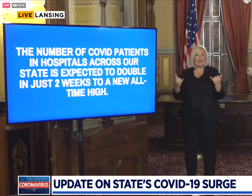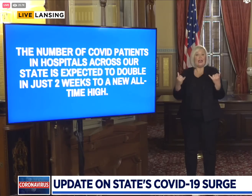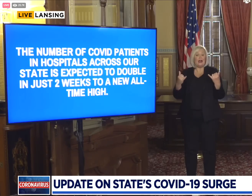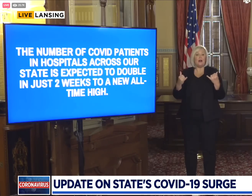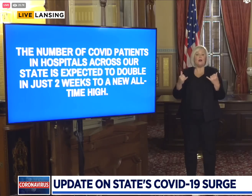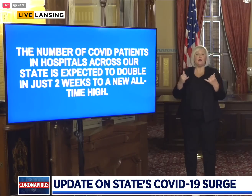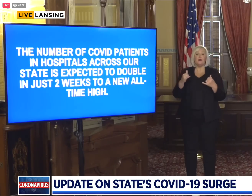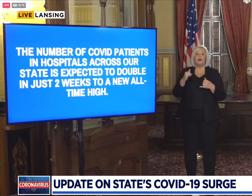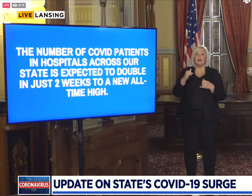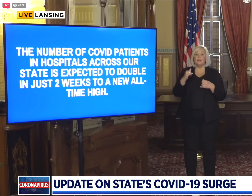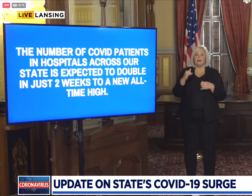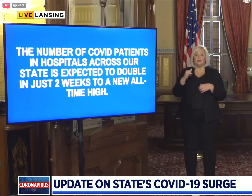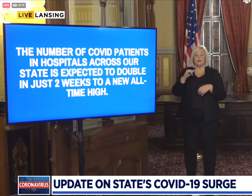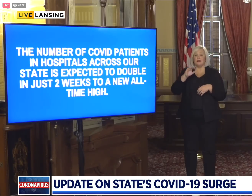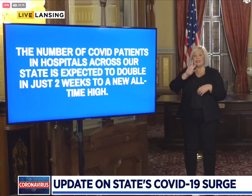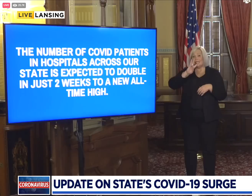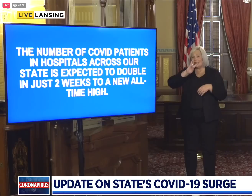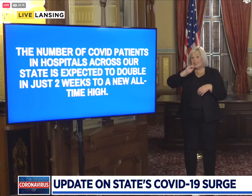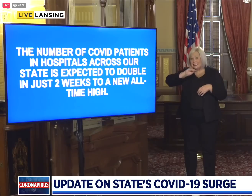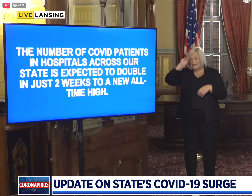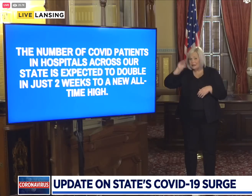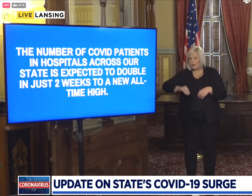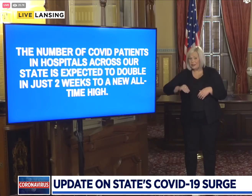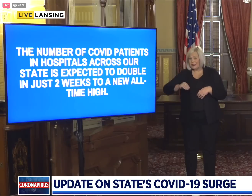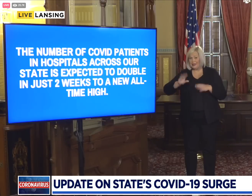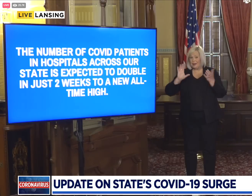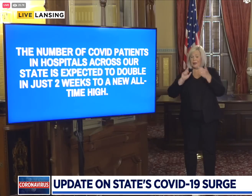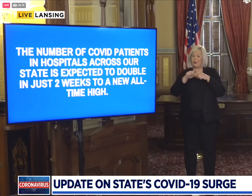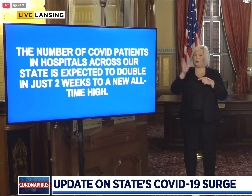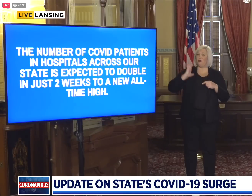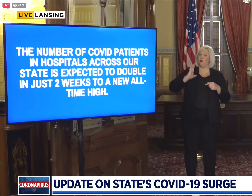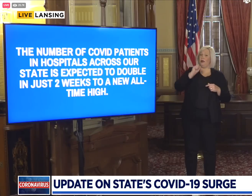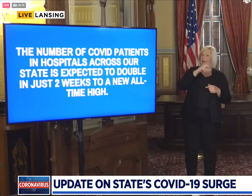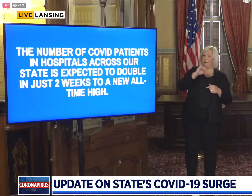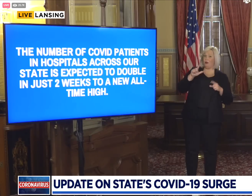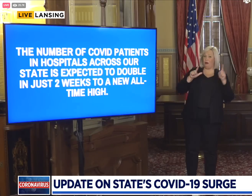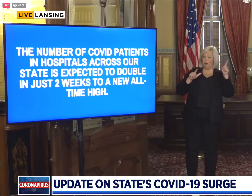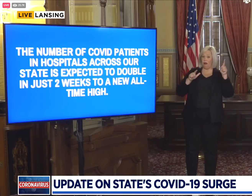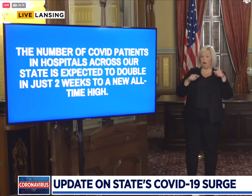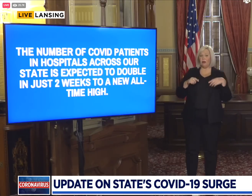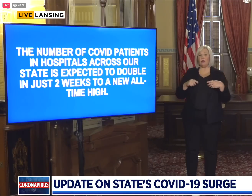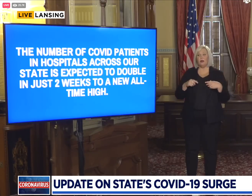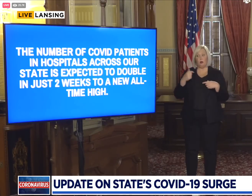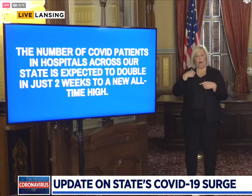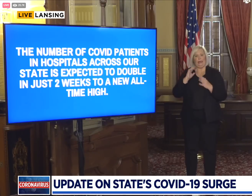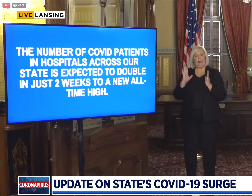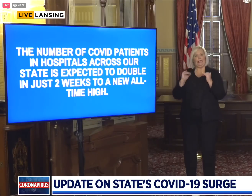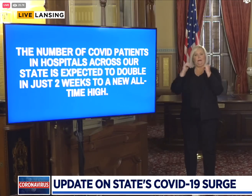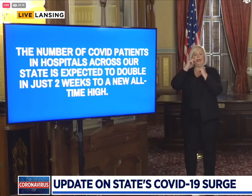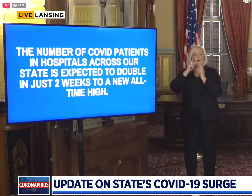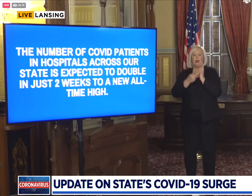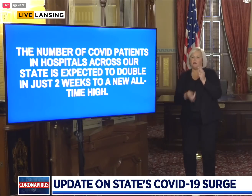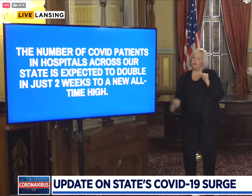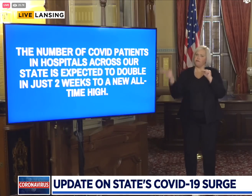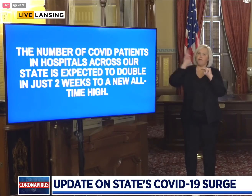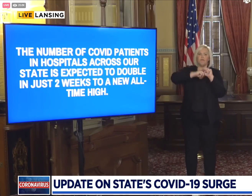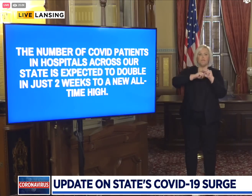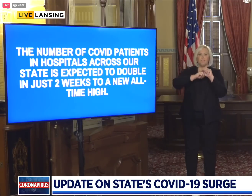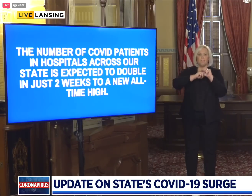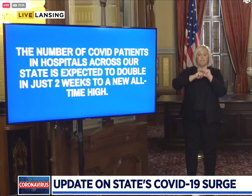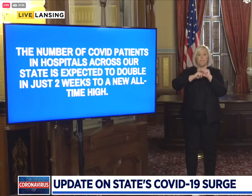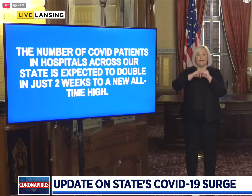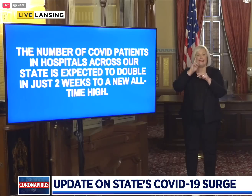at 60% of the April peak, and the patient count is expected to double in just